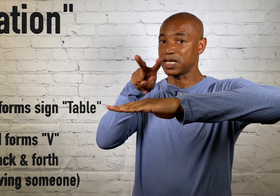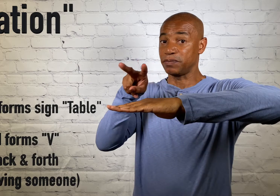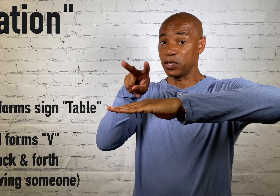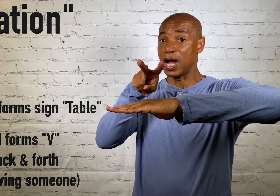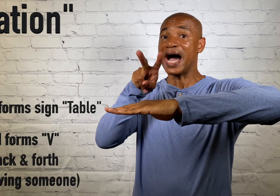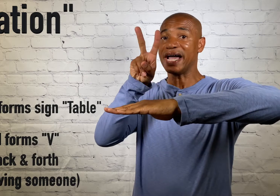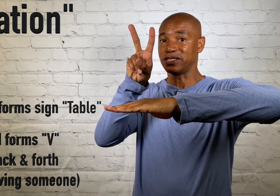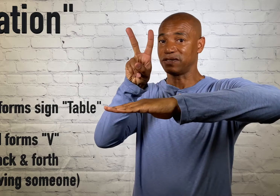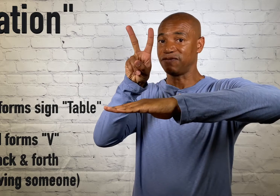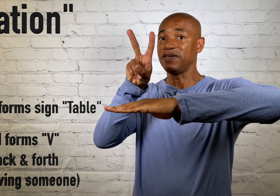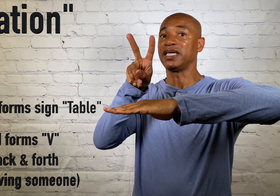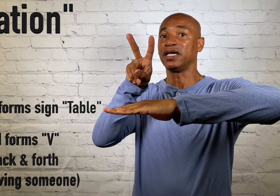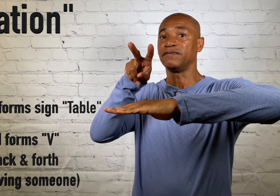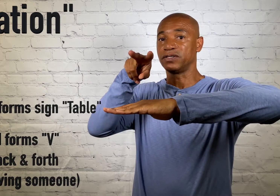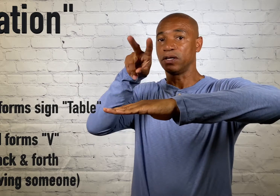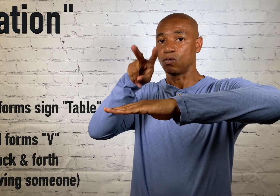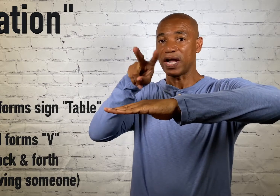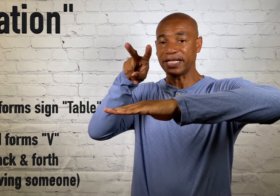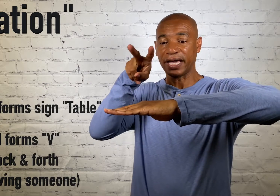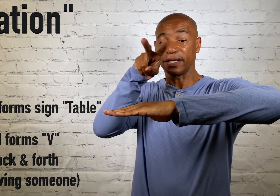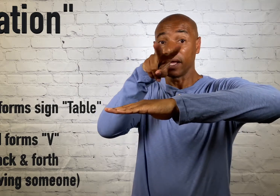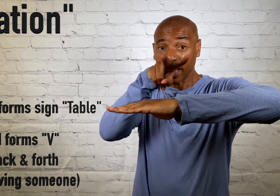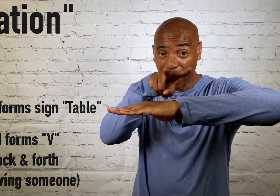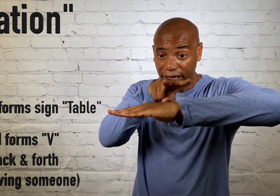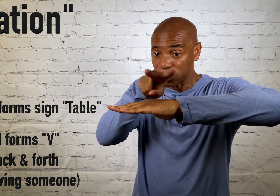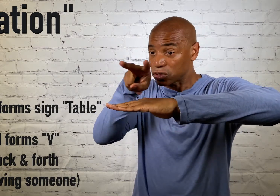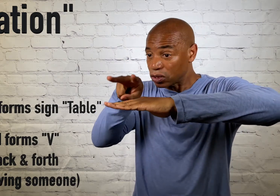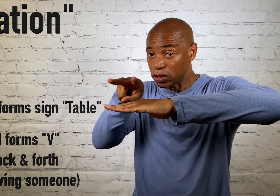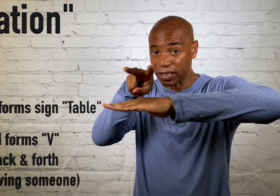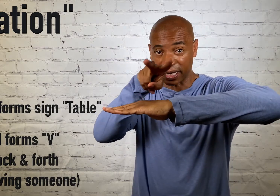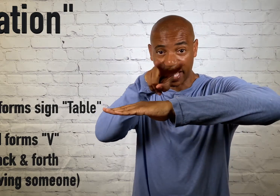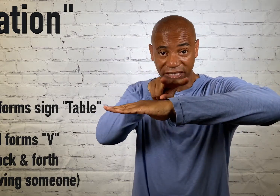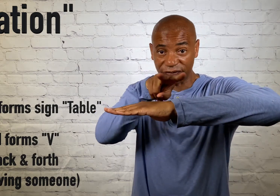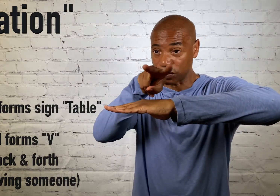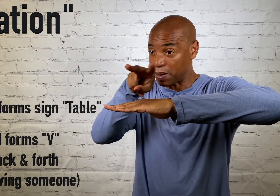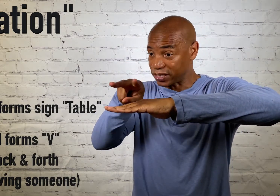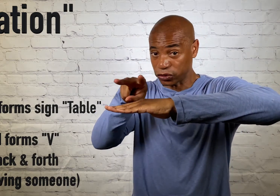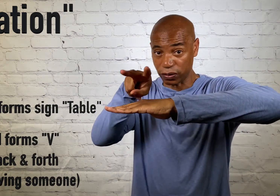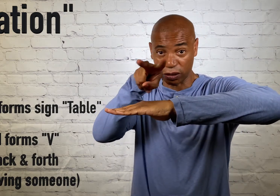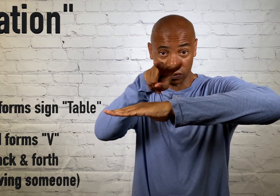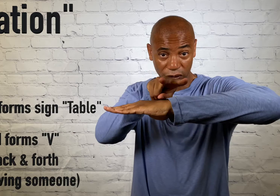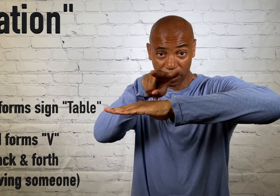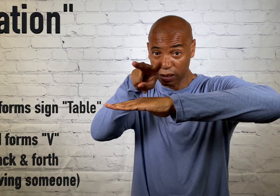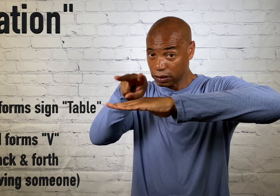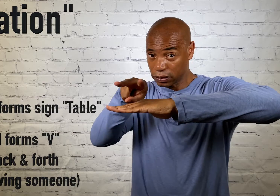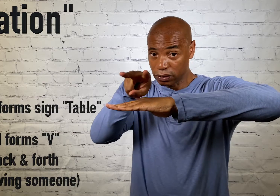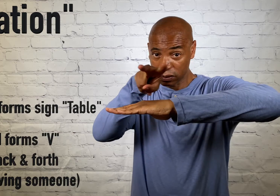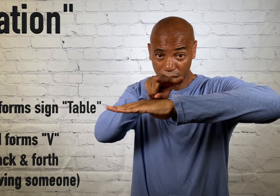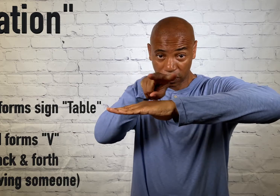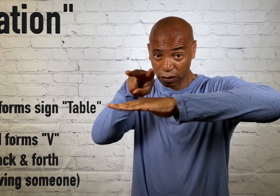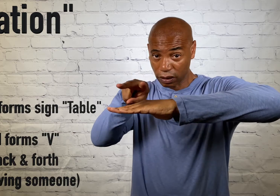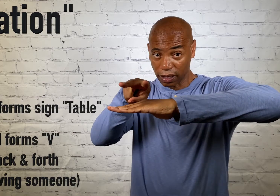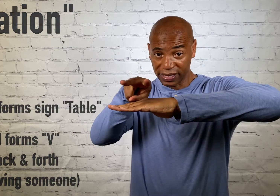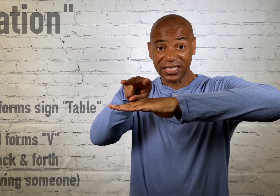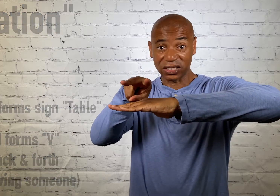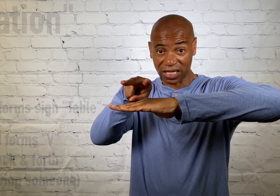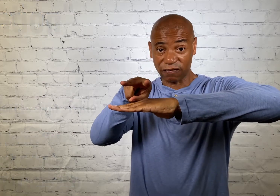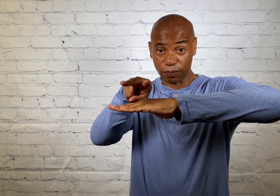your eyes, the V of the right hand, and it's looking as if it's monitoring you. That's the sign for